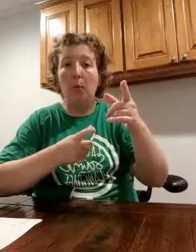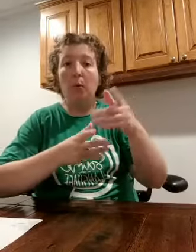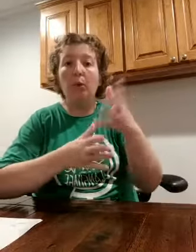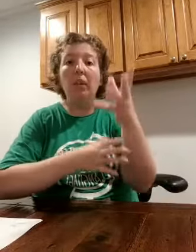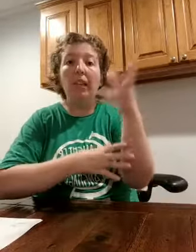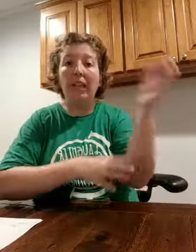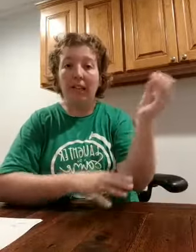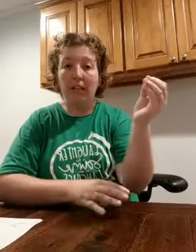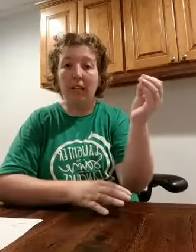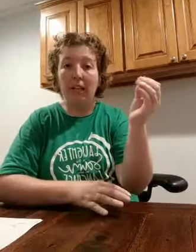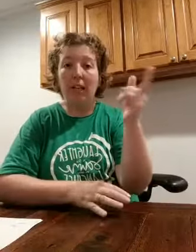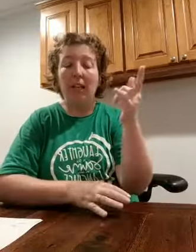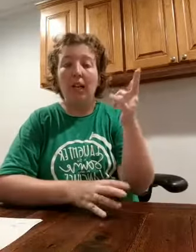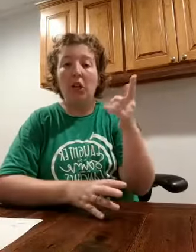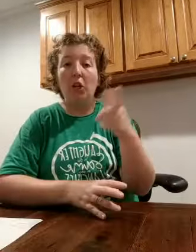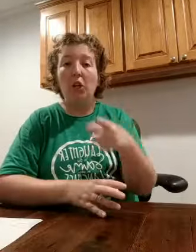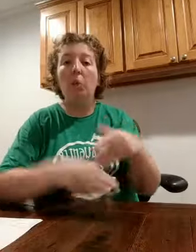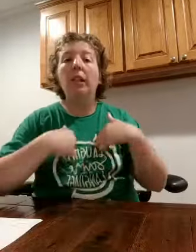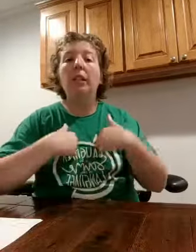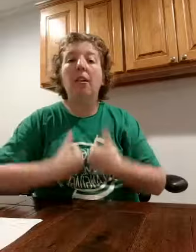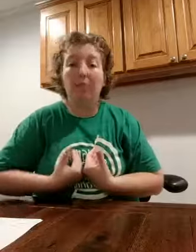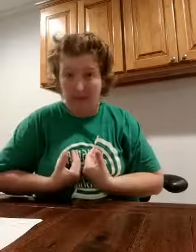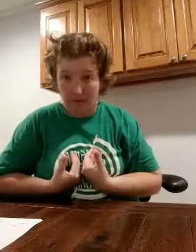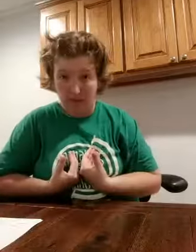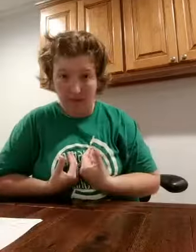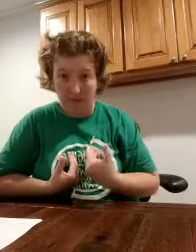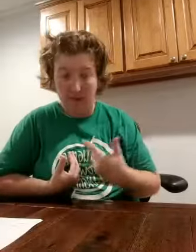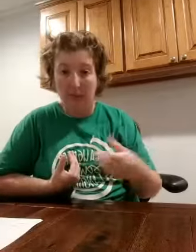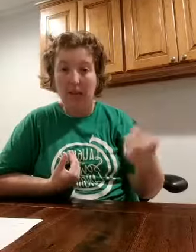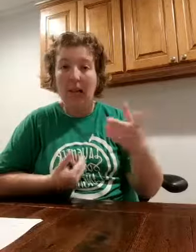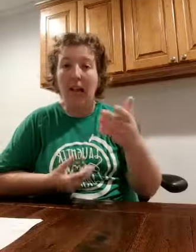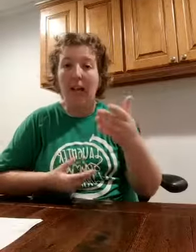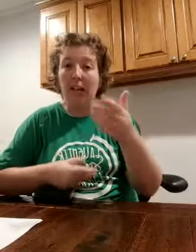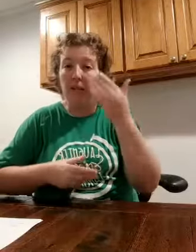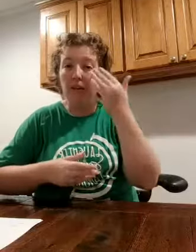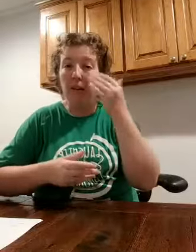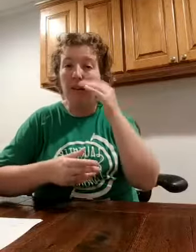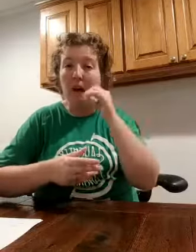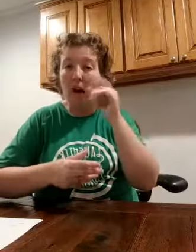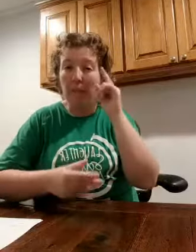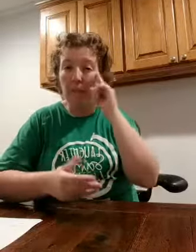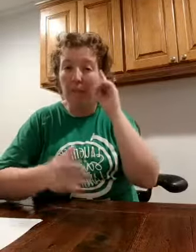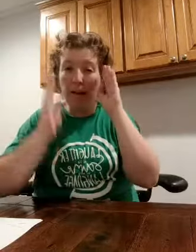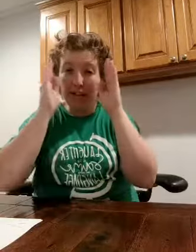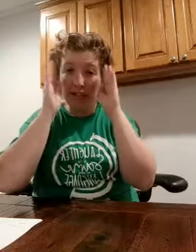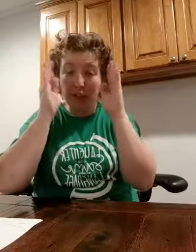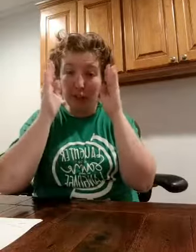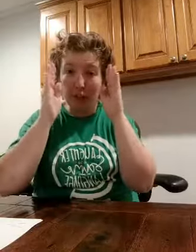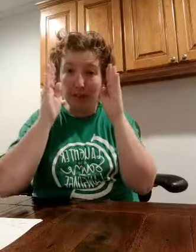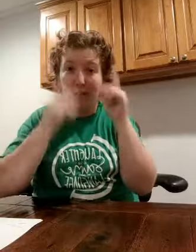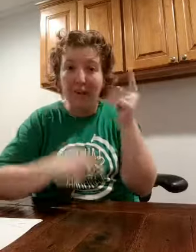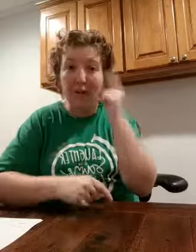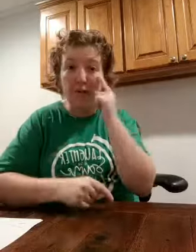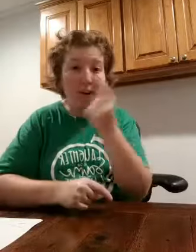you leave, you are exhausted. And if you not paid attention, your